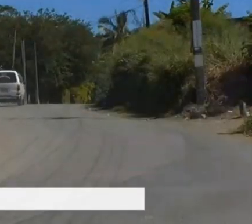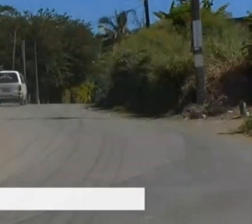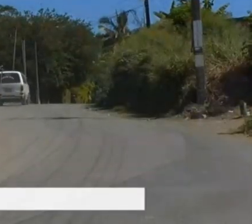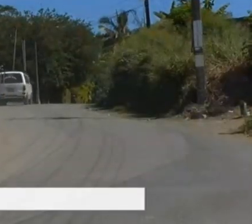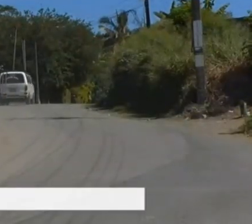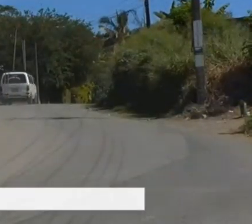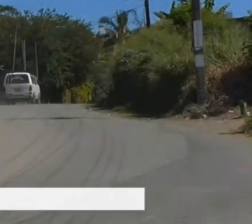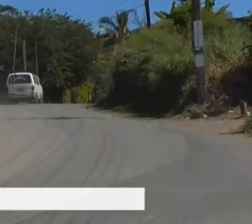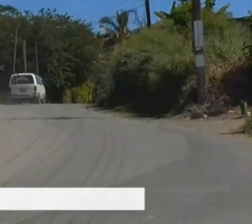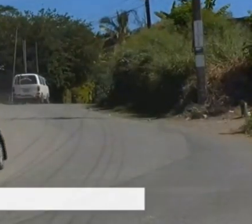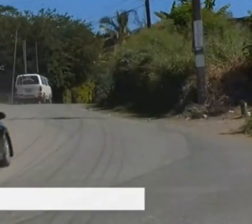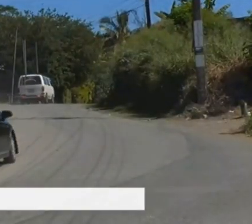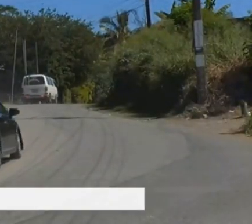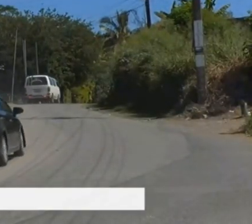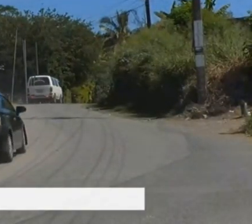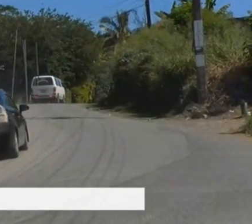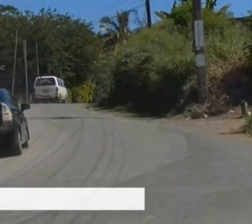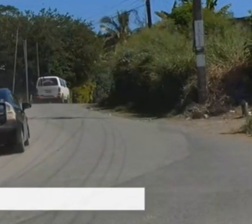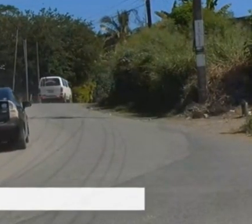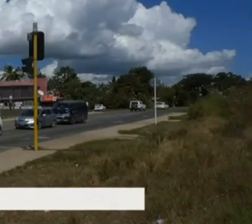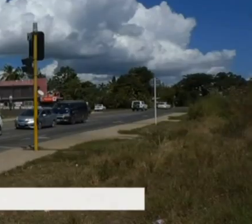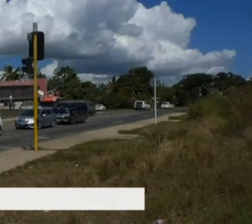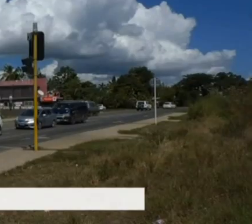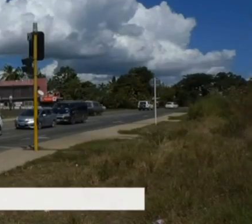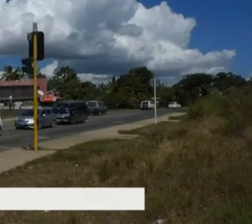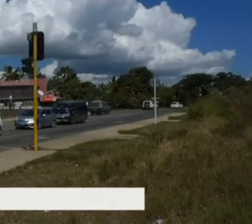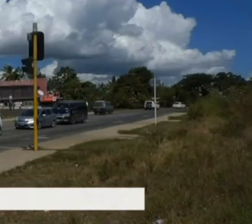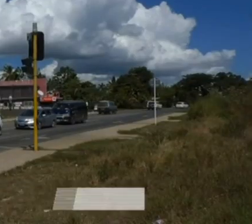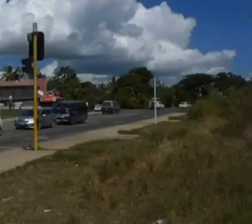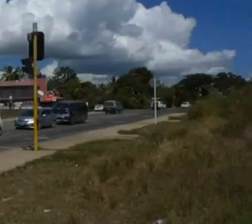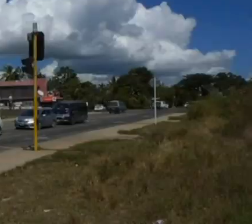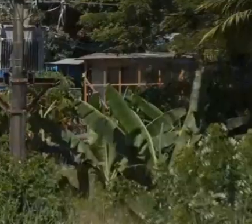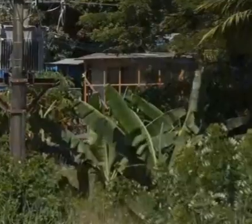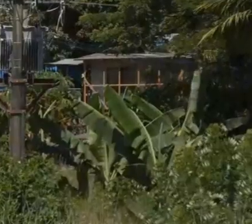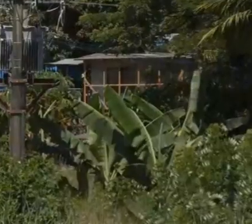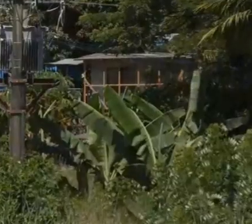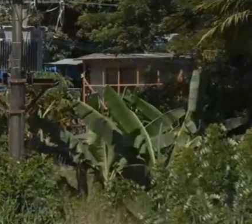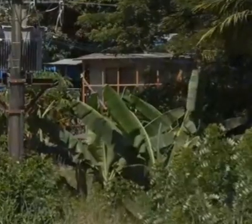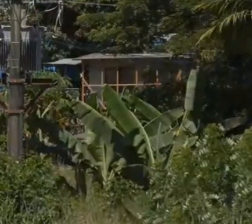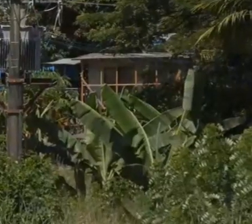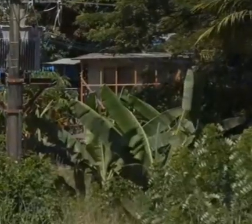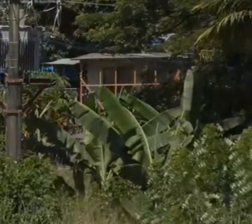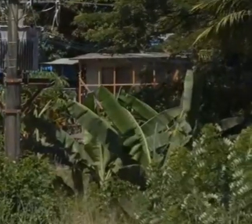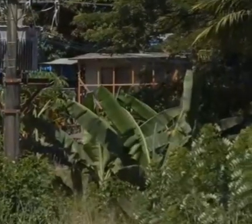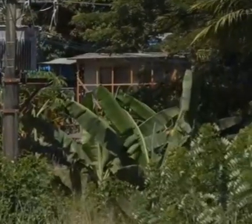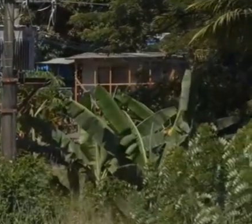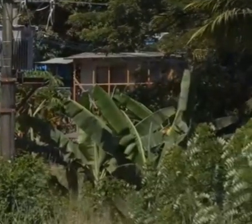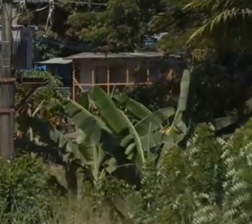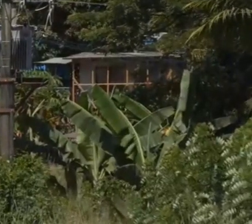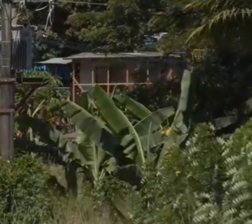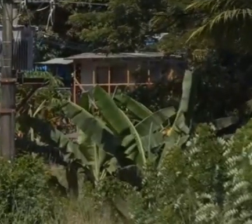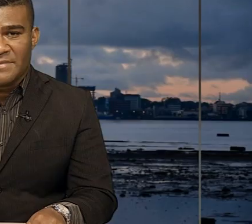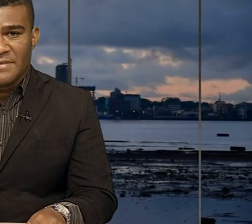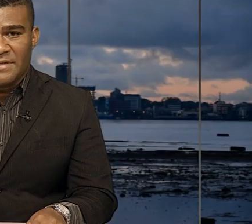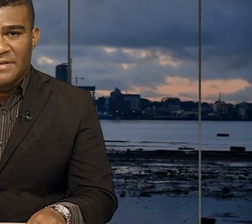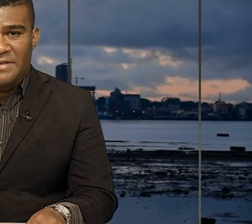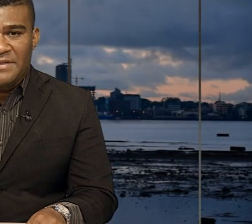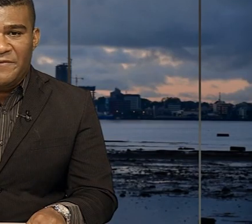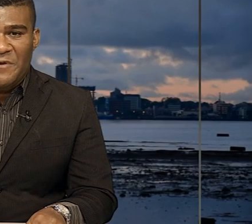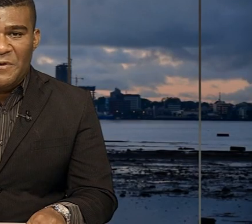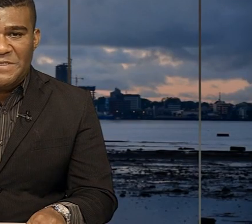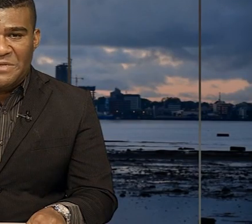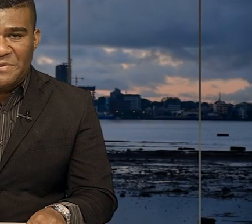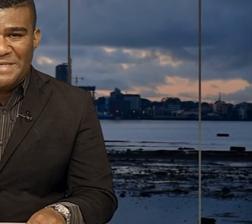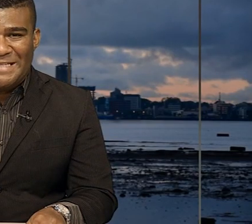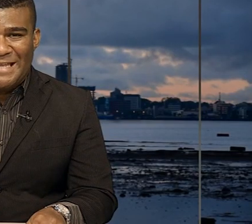focus of contact tracing due to the extensive exposure with the public. Pranita Prakash, FBC News. The